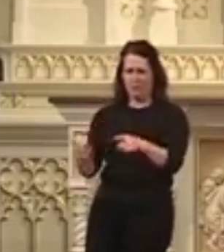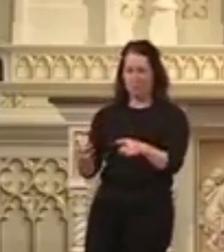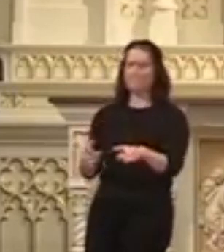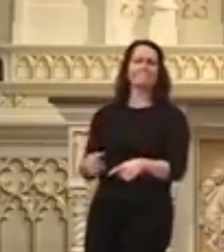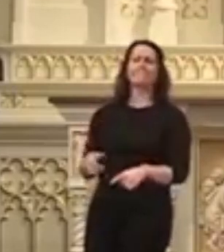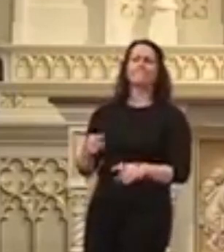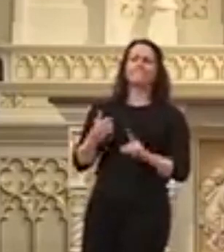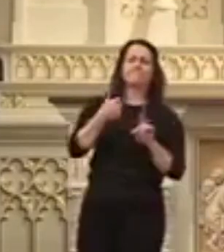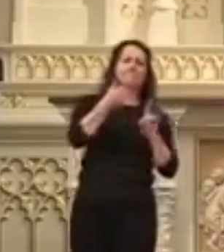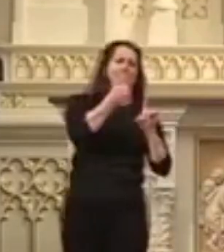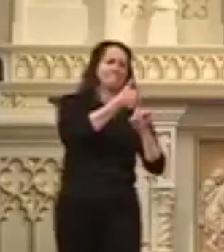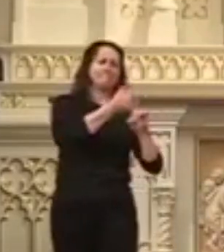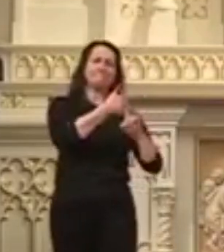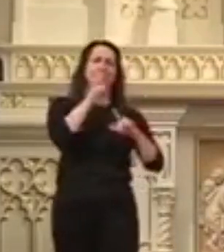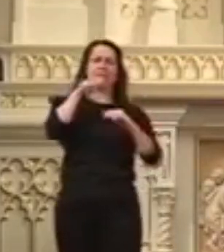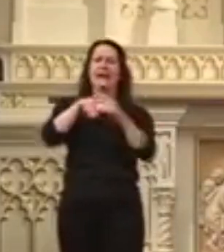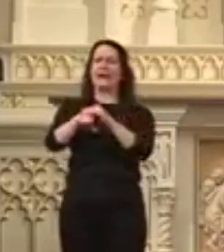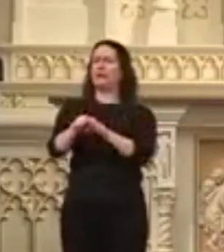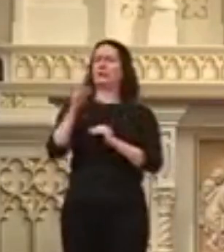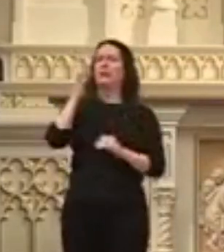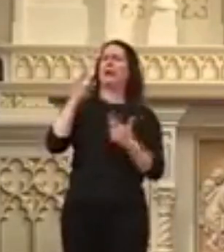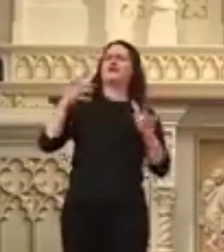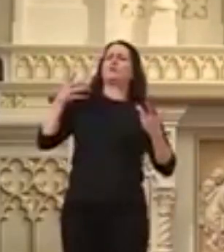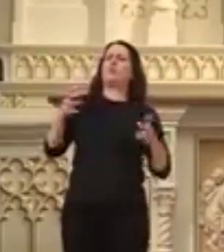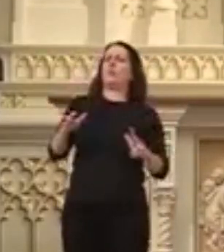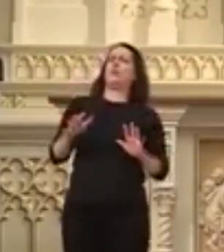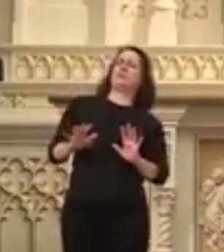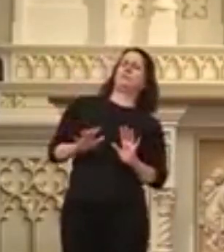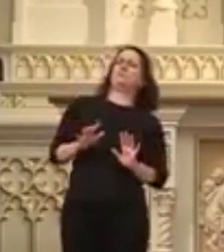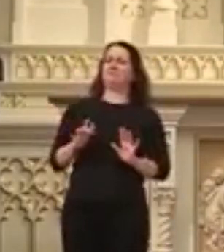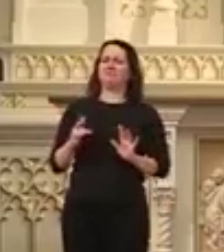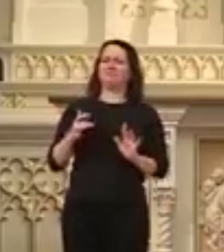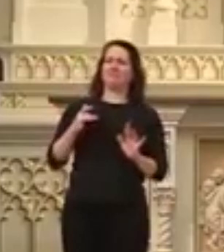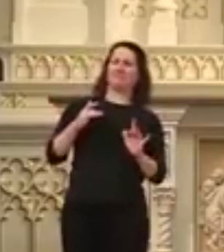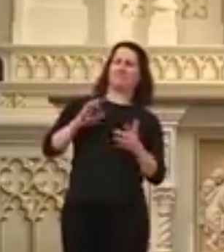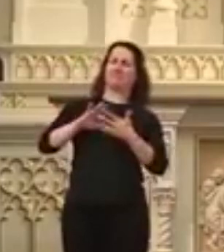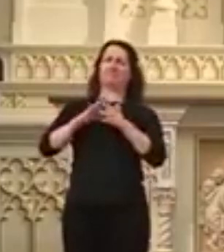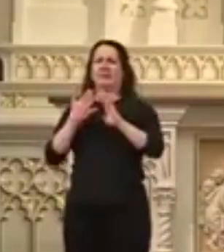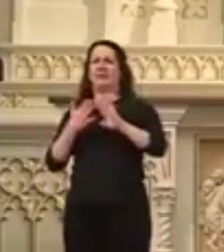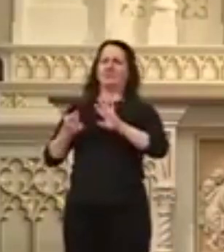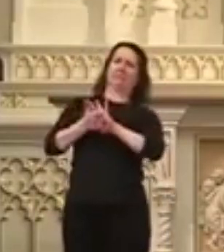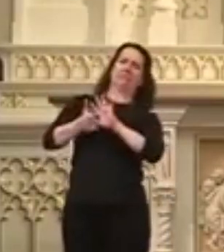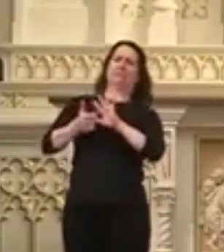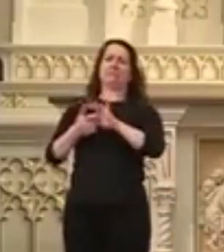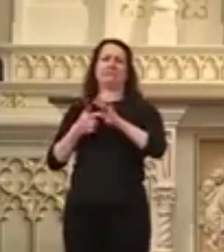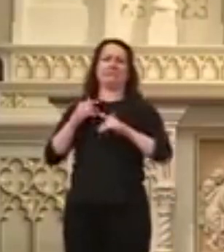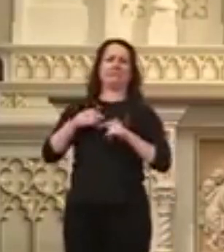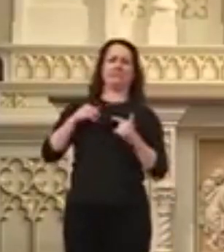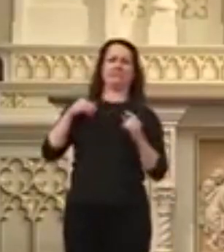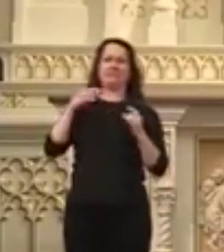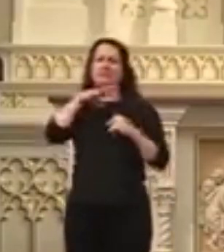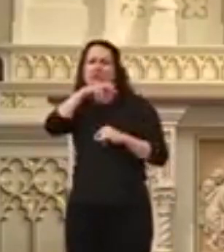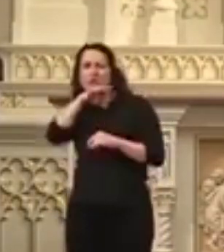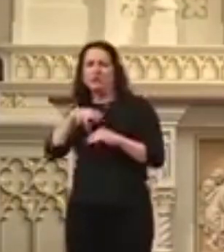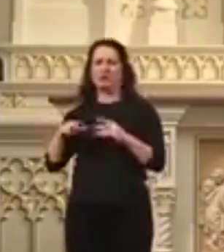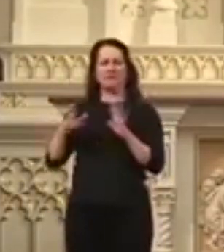the praetorium in order not to be defiled so that they could eat the Passover. So Pilate